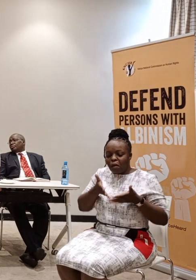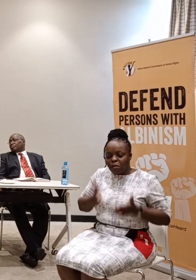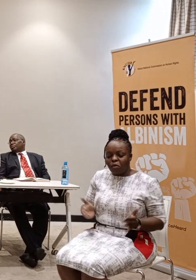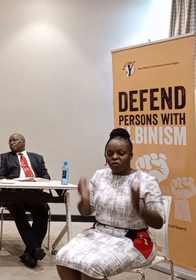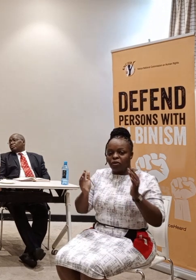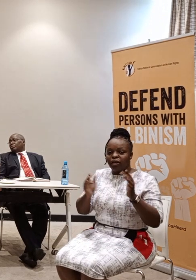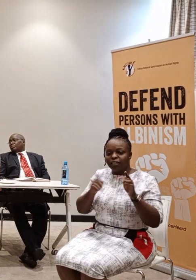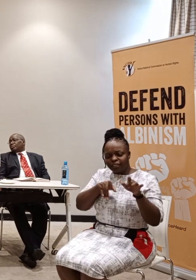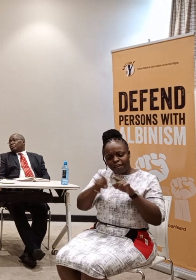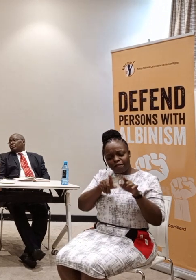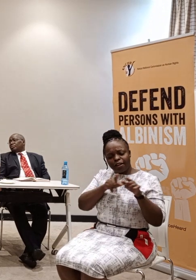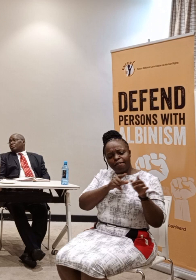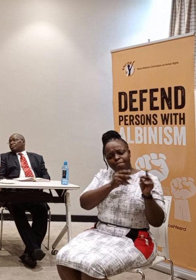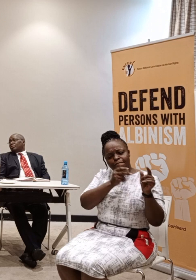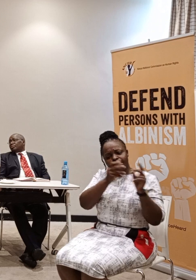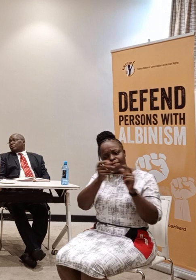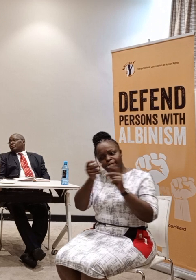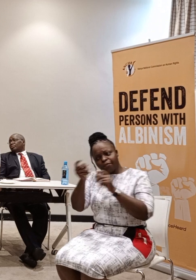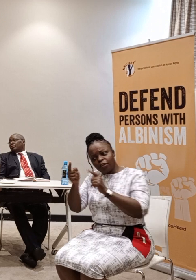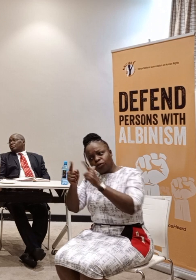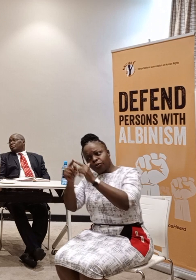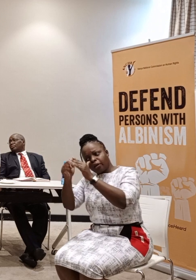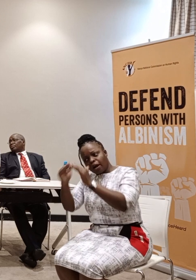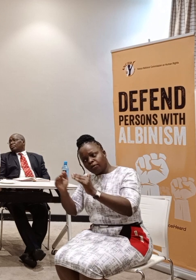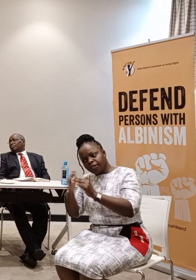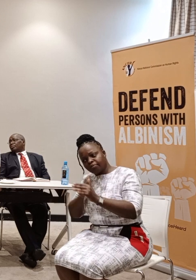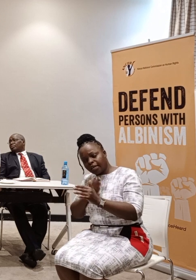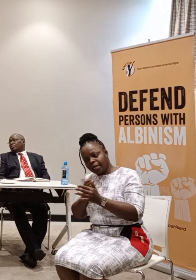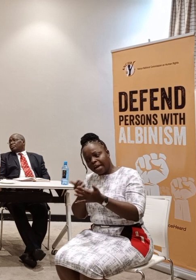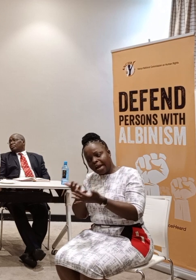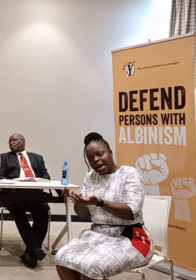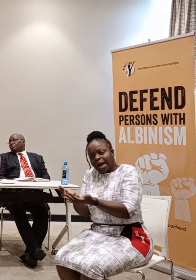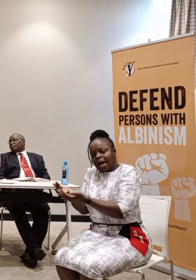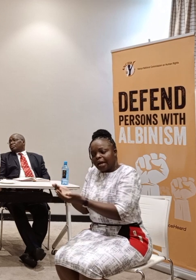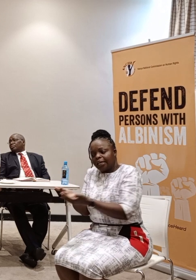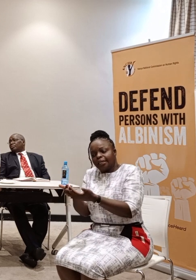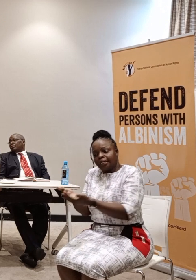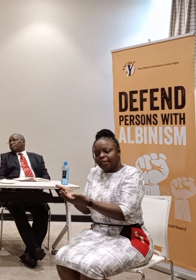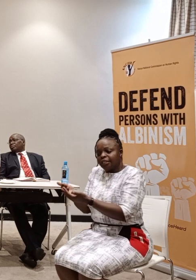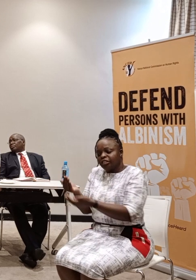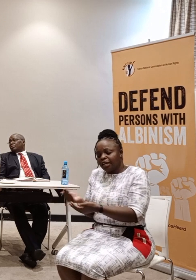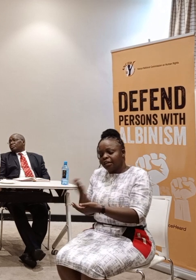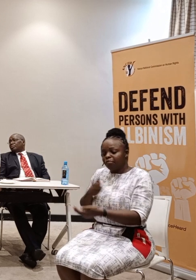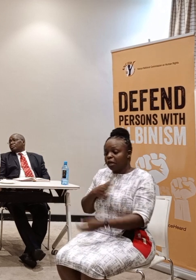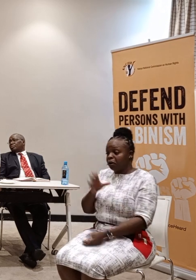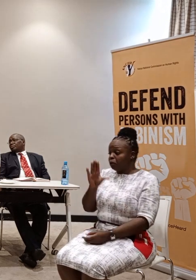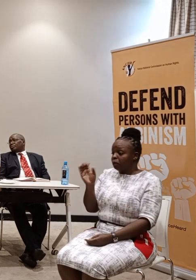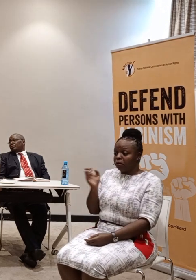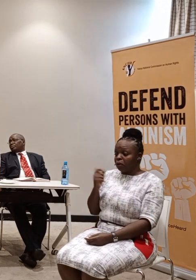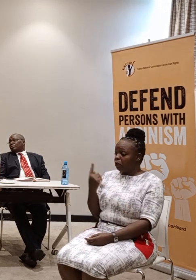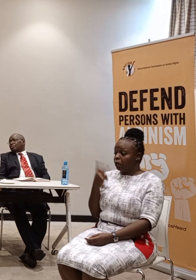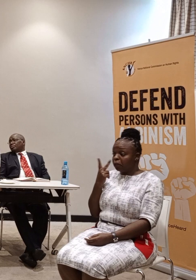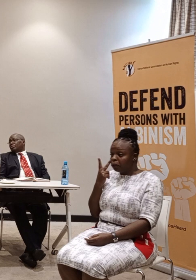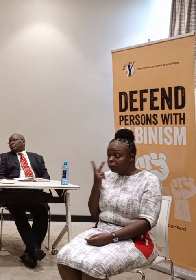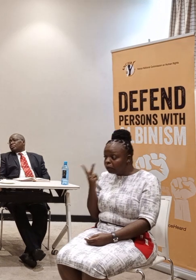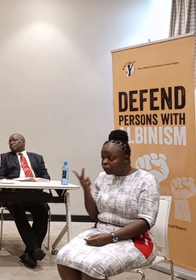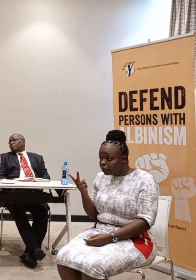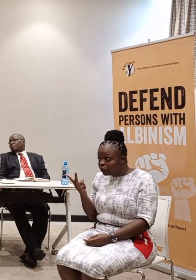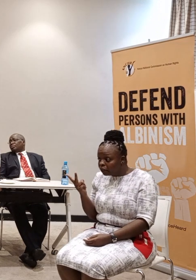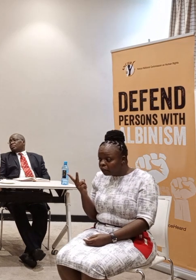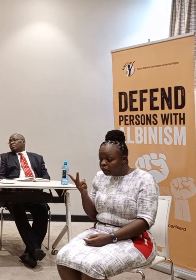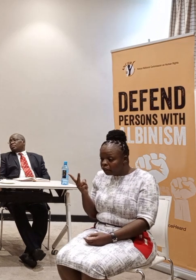way to my house. They didn't carry my child. They were just looking at me. Sometimes watu angalia